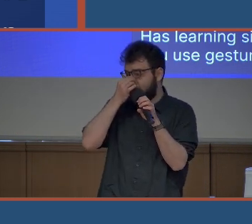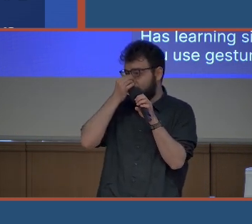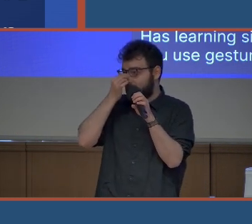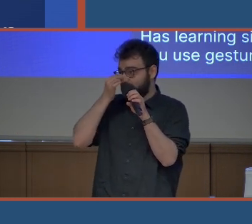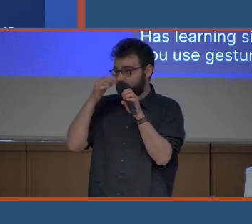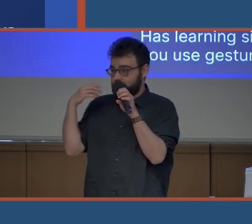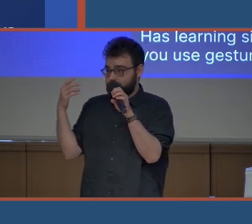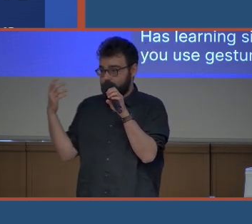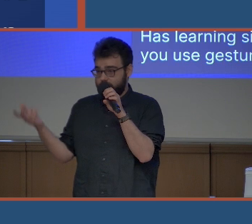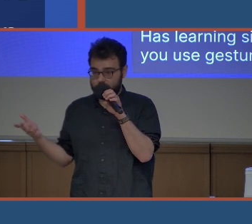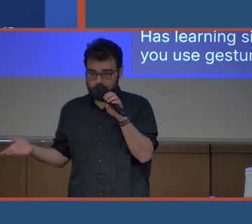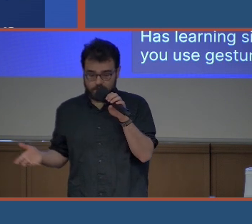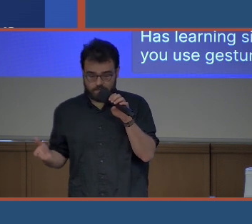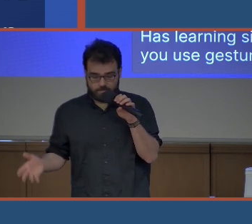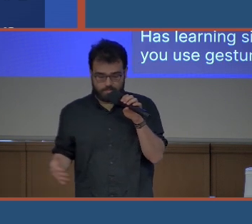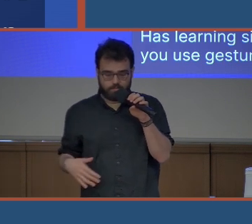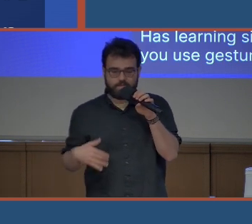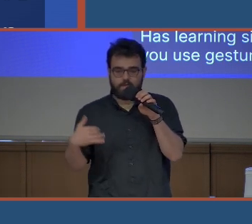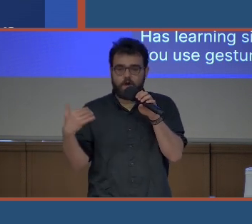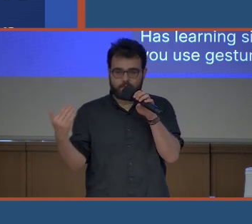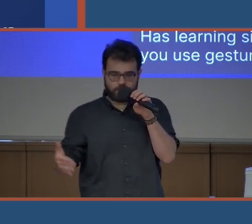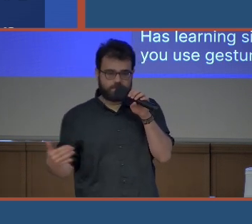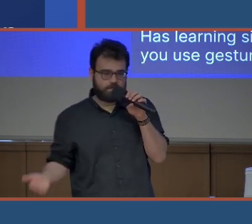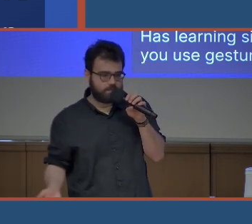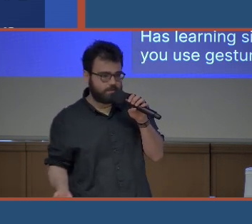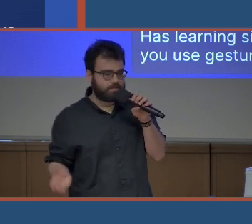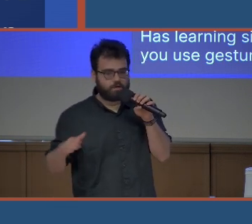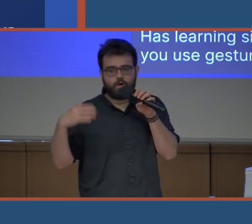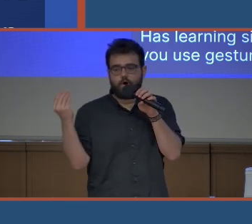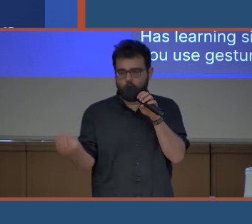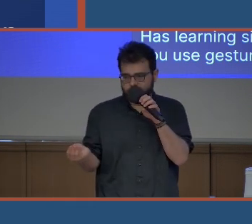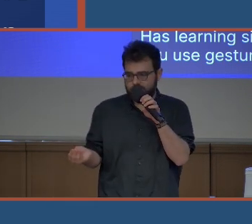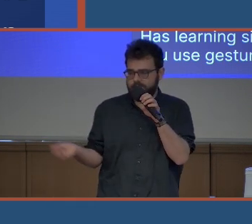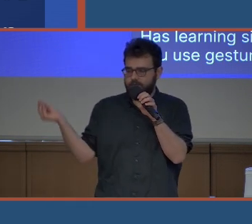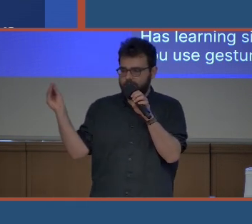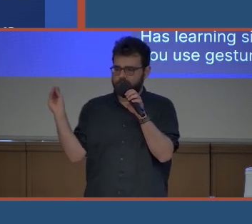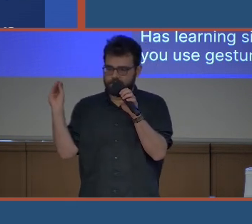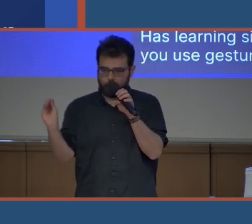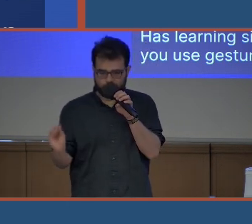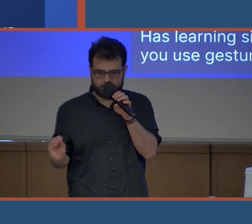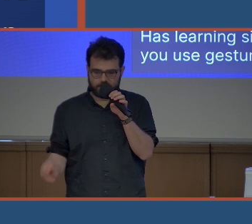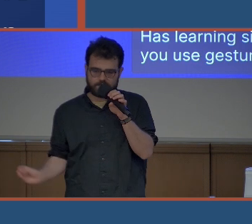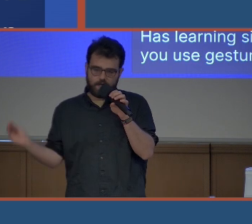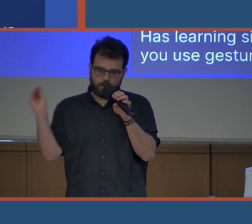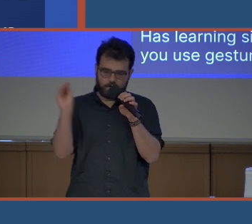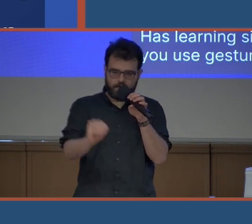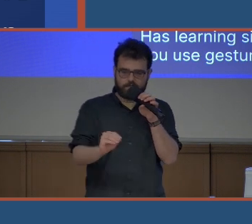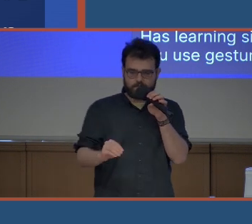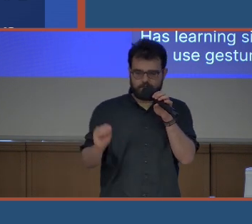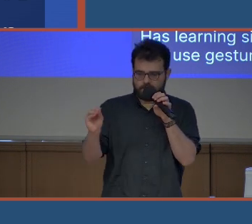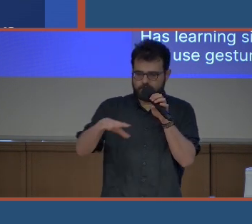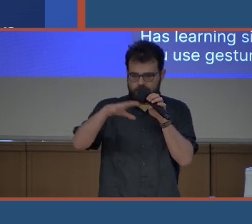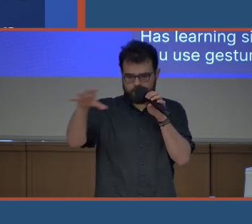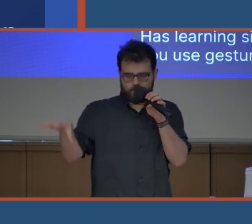like 2 or 3 deaf people, they also develop their own home signs. So also these home signs were added